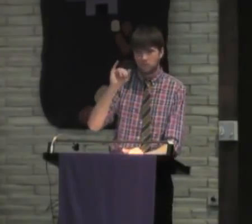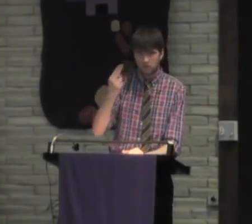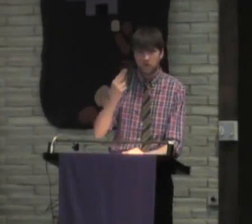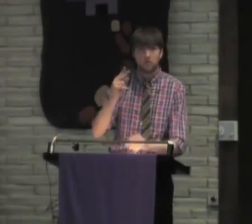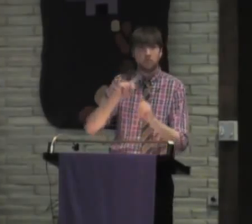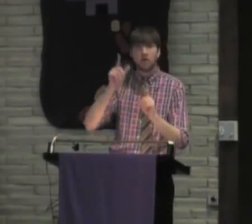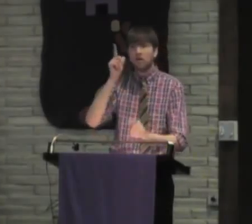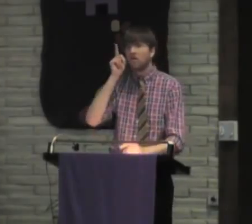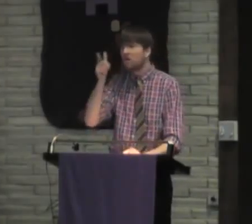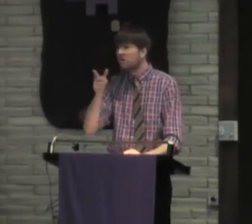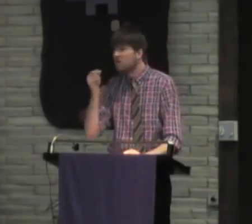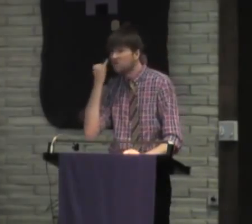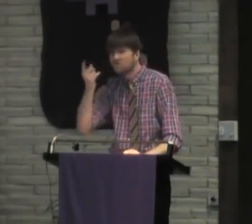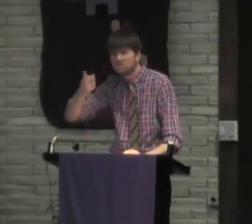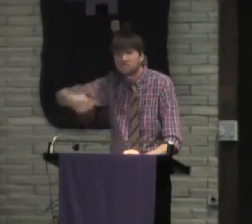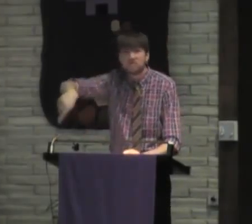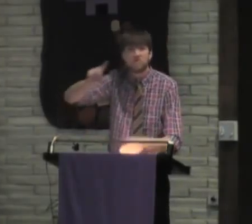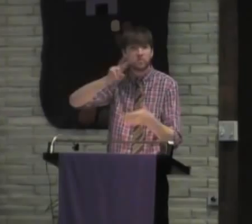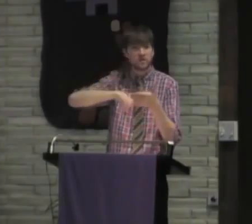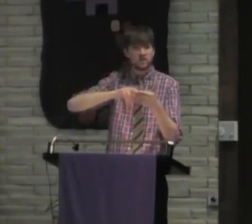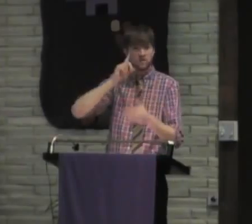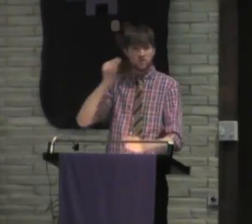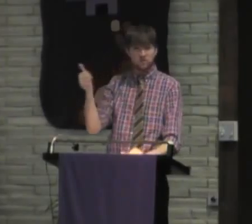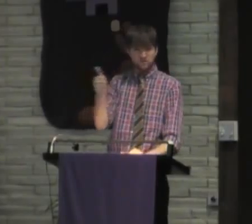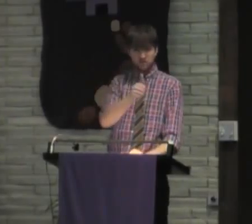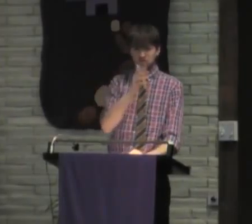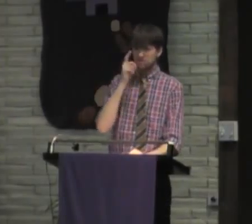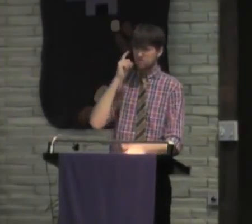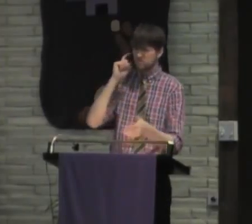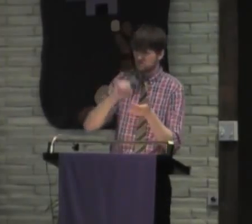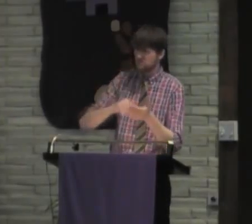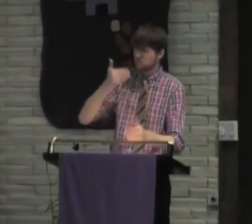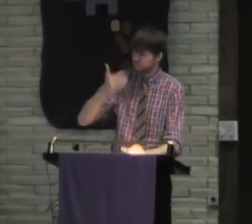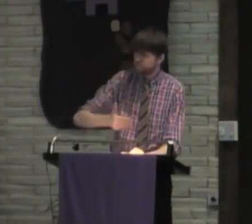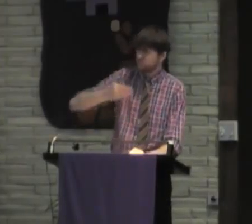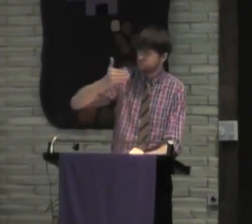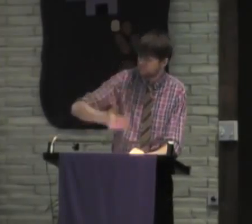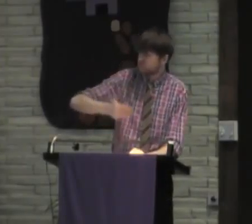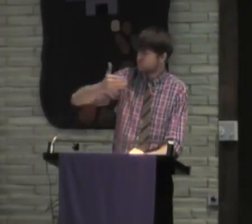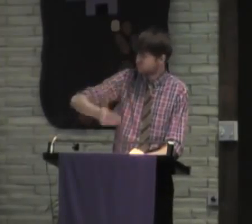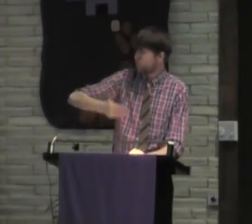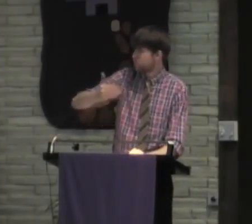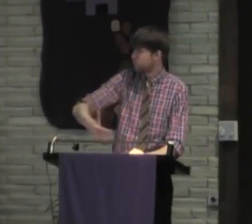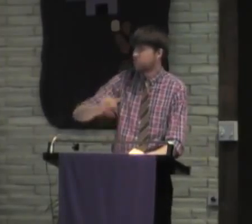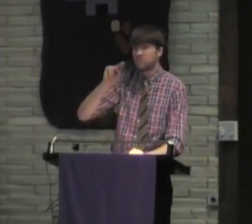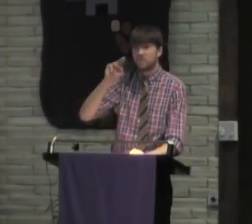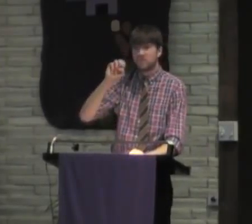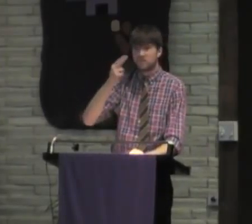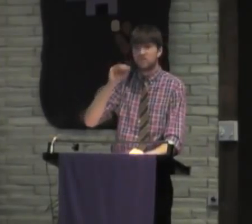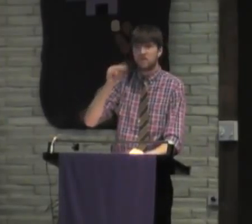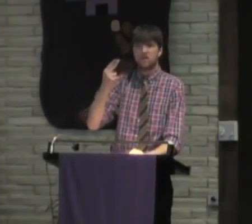Now, I'm not going to tell you the full story of Nehemiah. Later, if you happen to be reading it, you'll notice all of these steps.